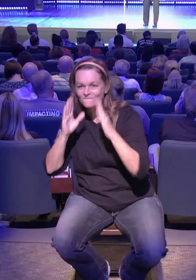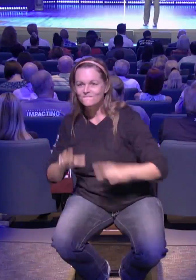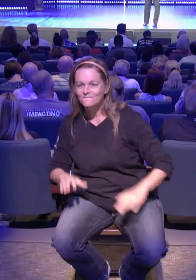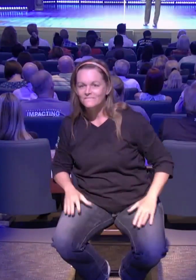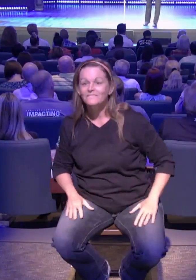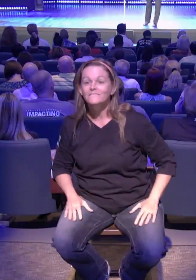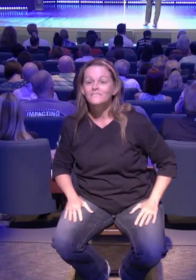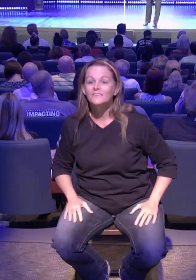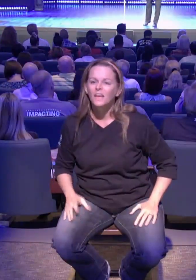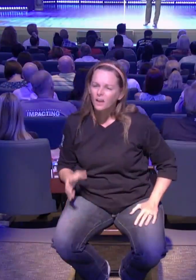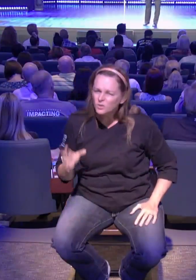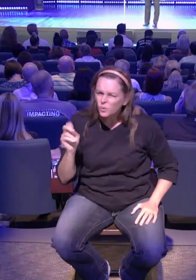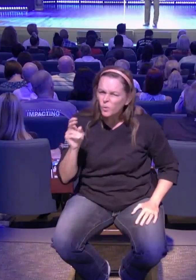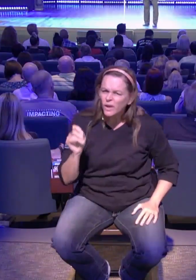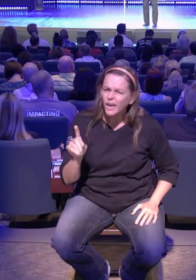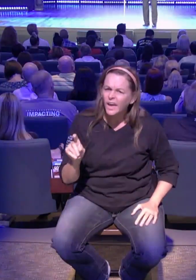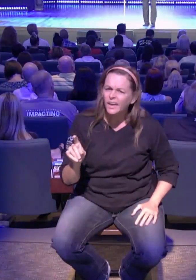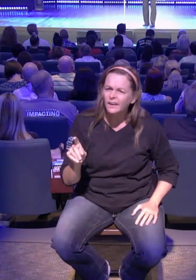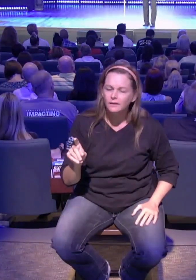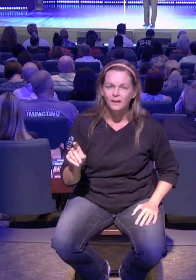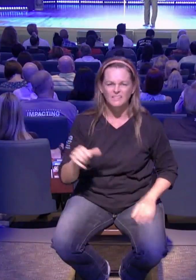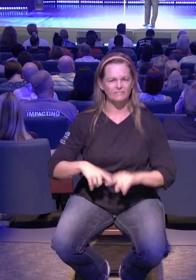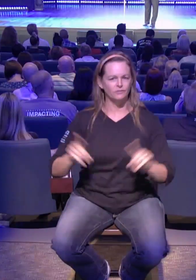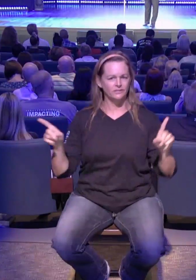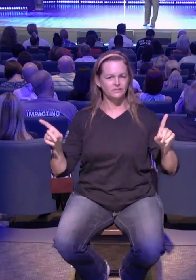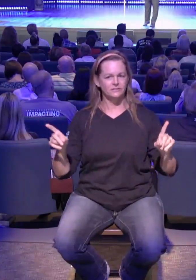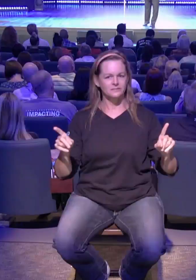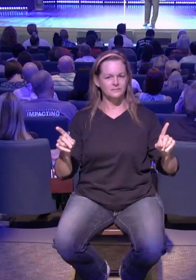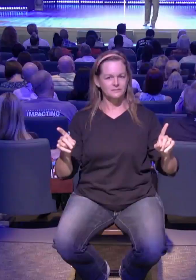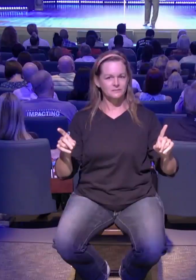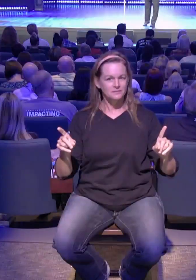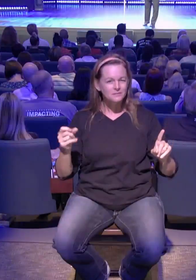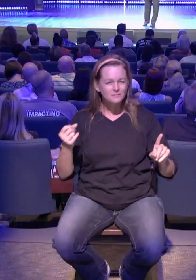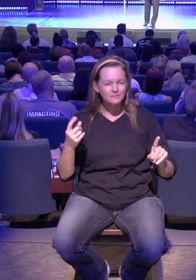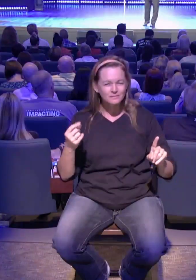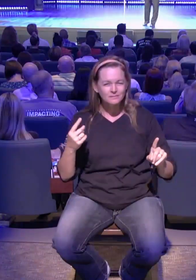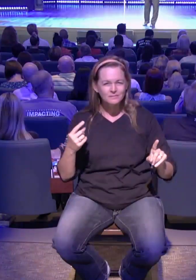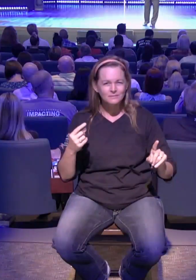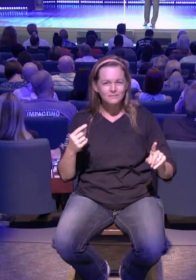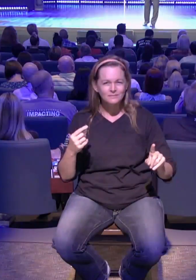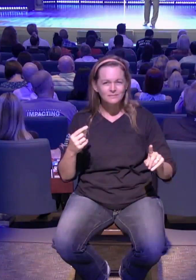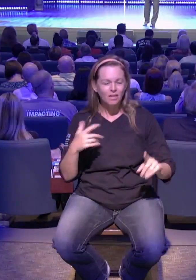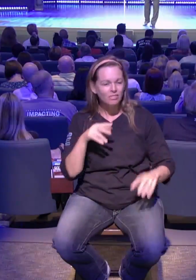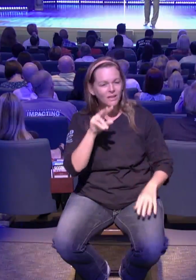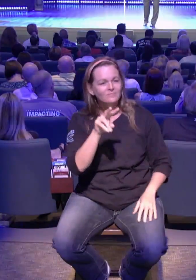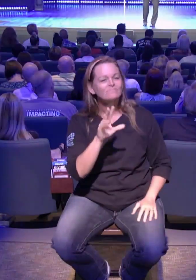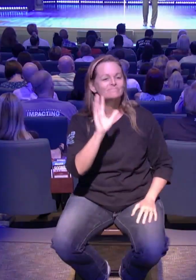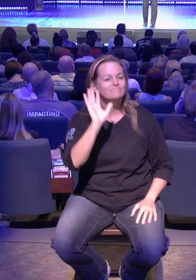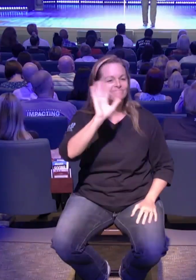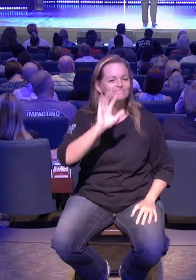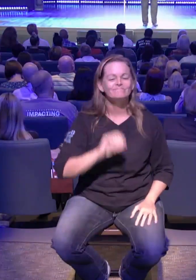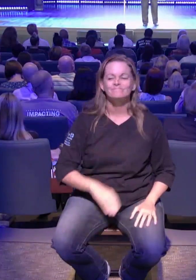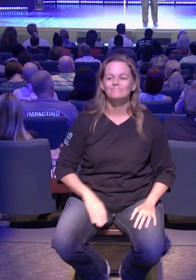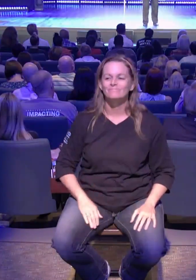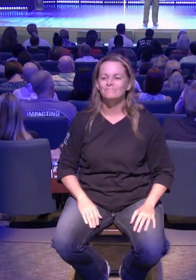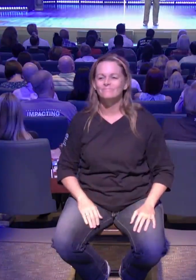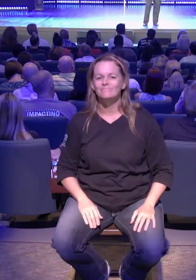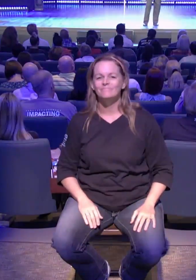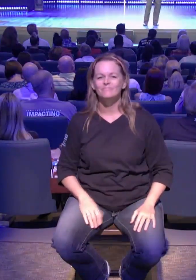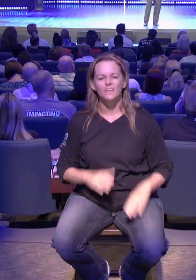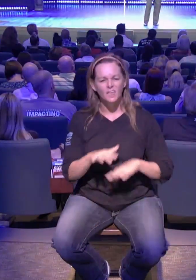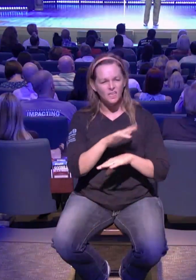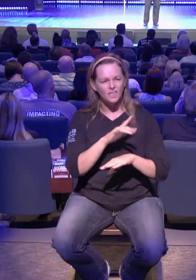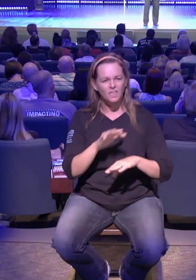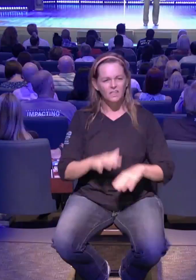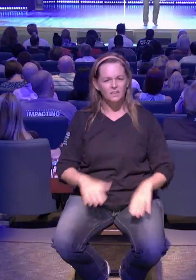that moment as he looked straight at him, he saw straight to the need of this man's heart. He sensed what God was going to do in this moment.